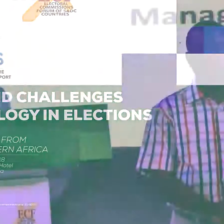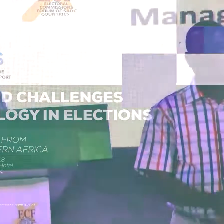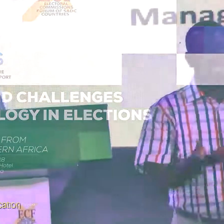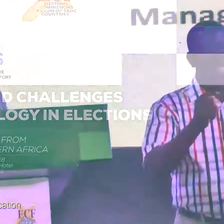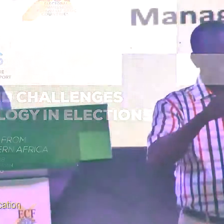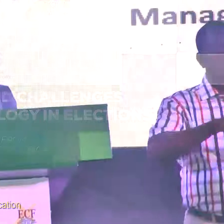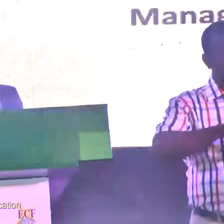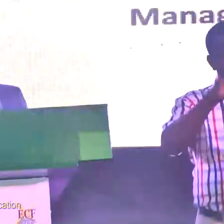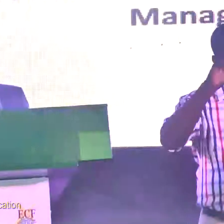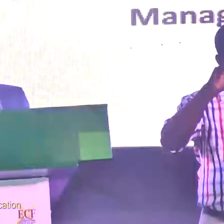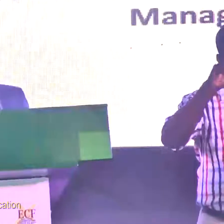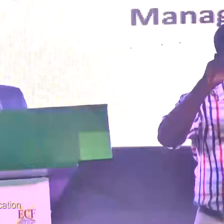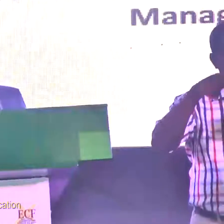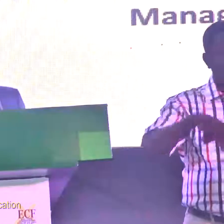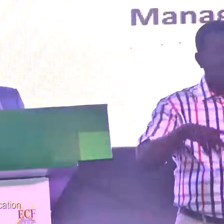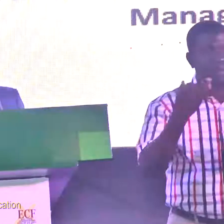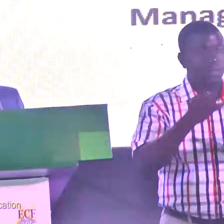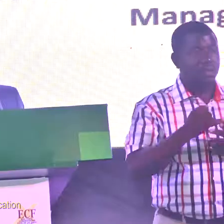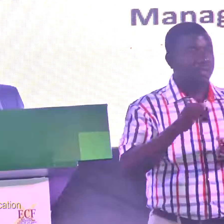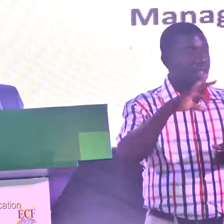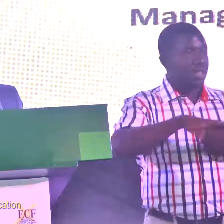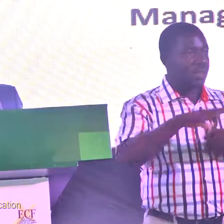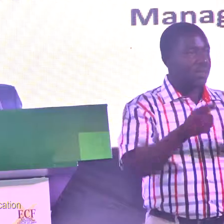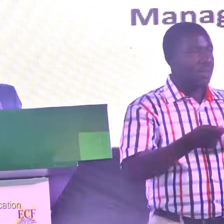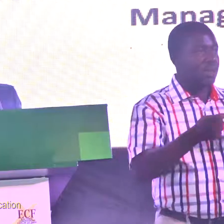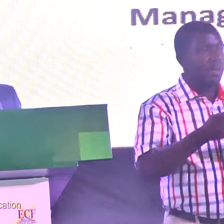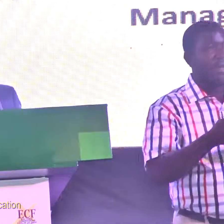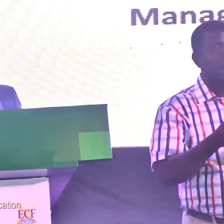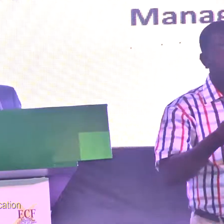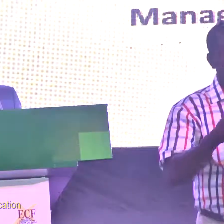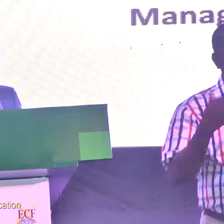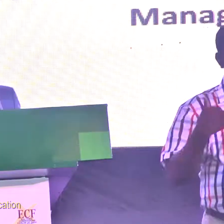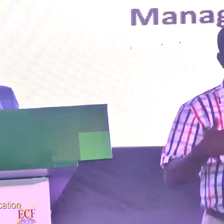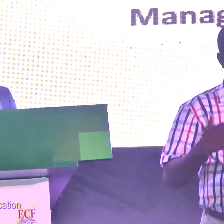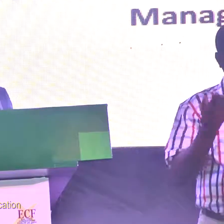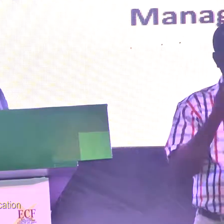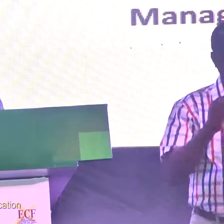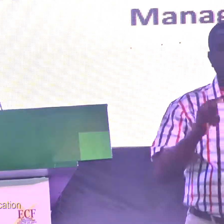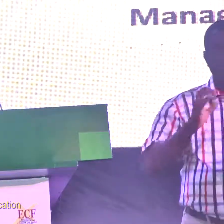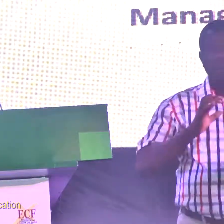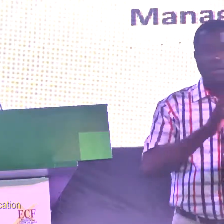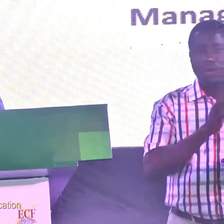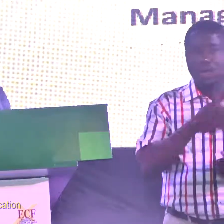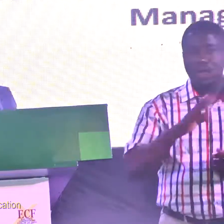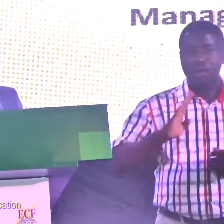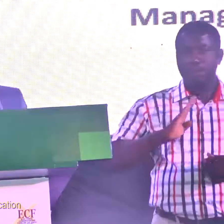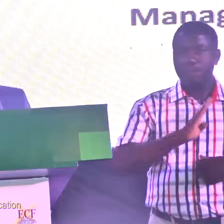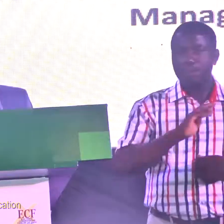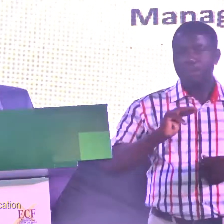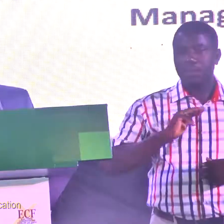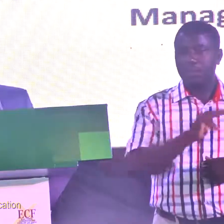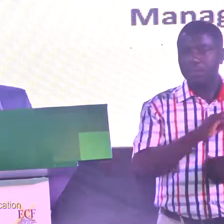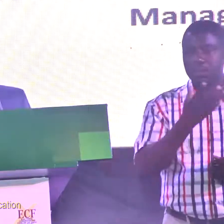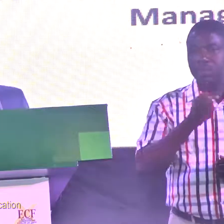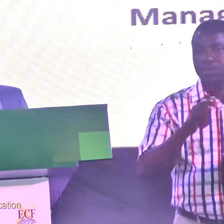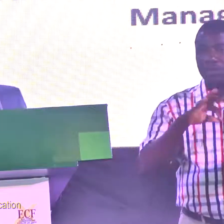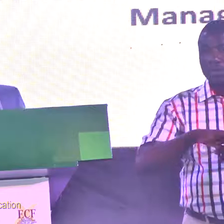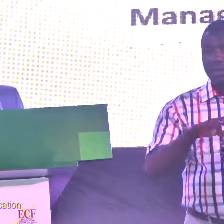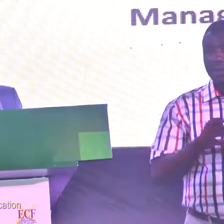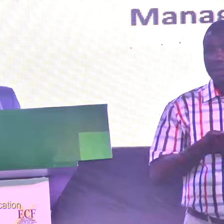the chairpersons of electoral management bodies, the commissioners and board members of electoral management